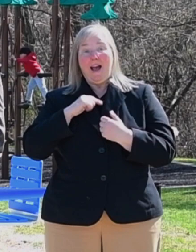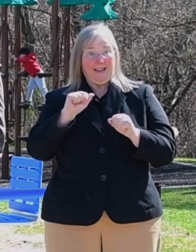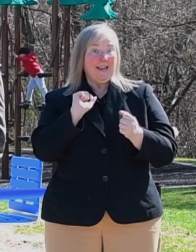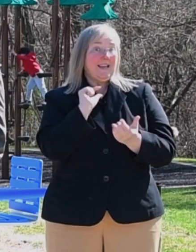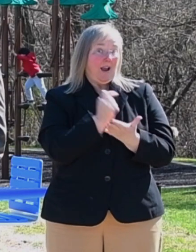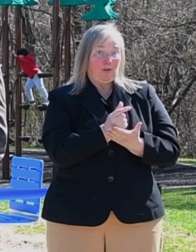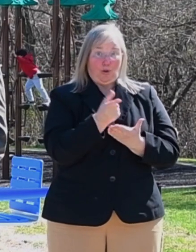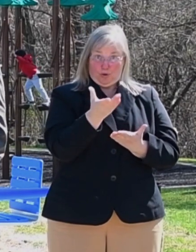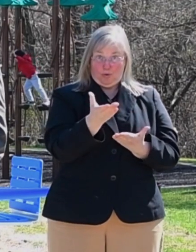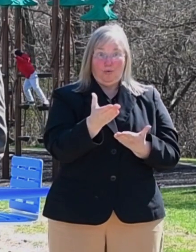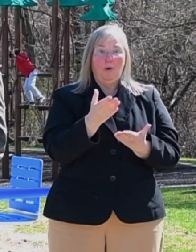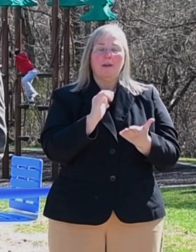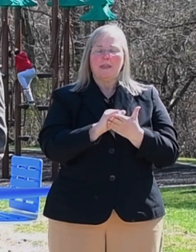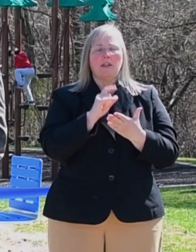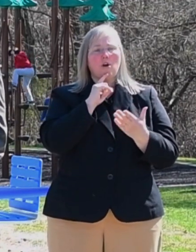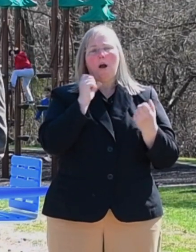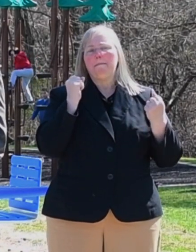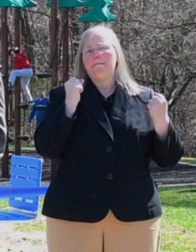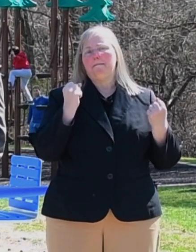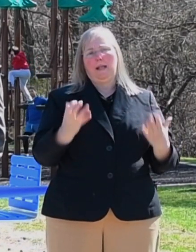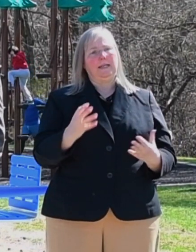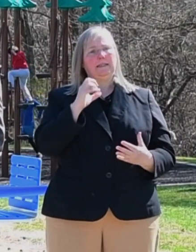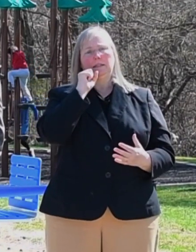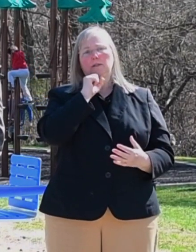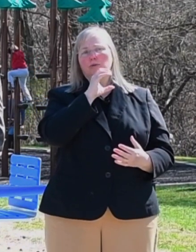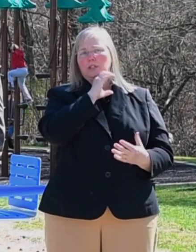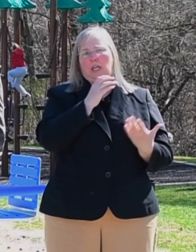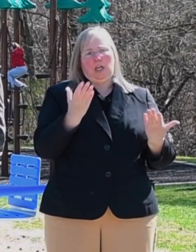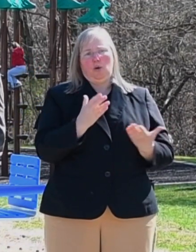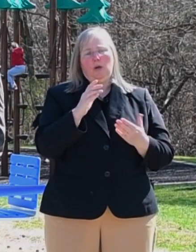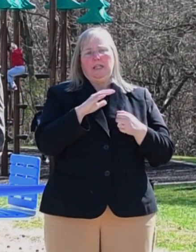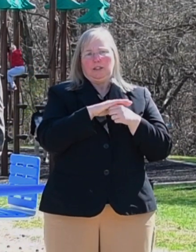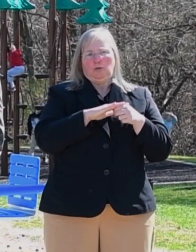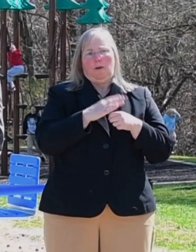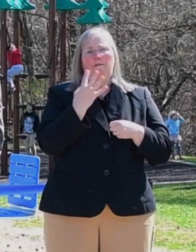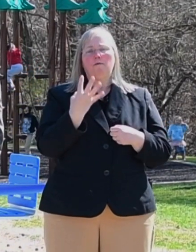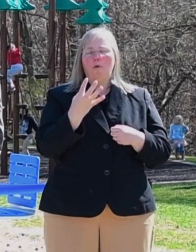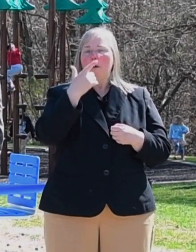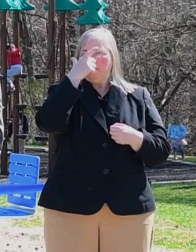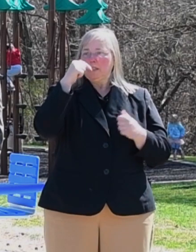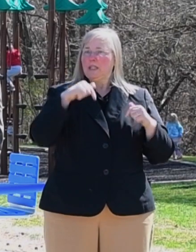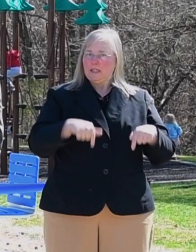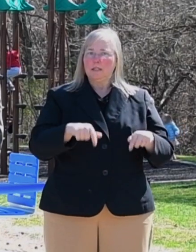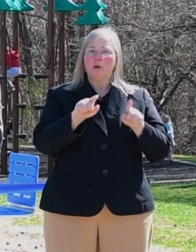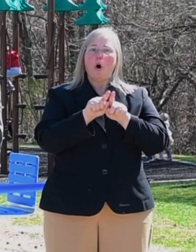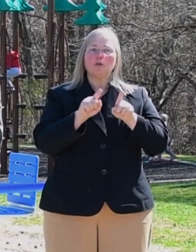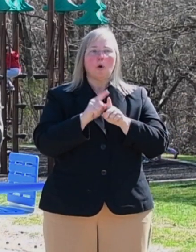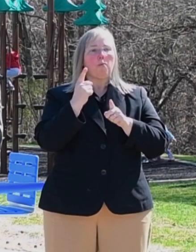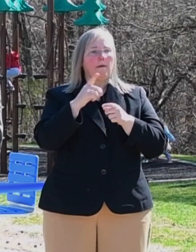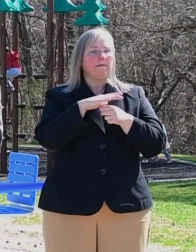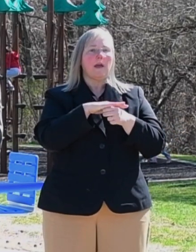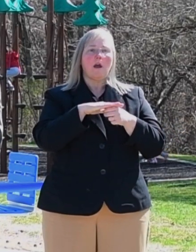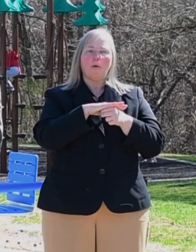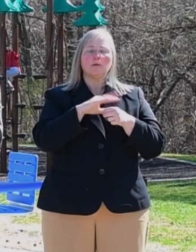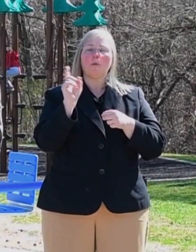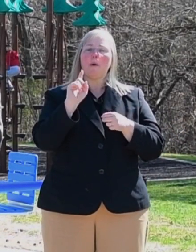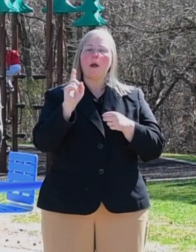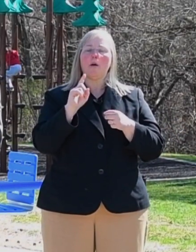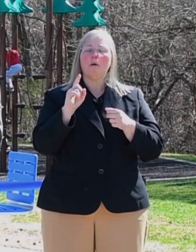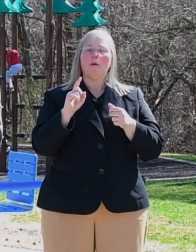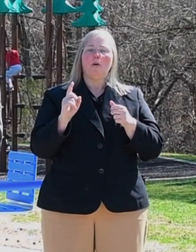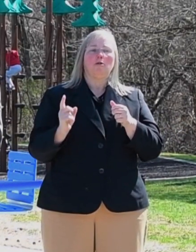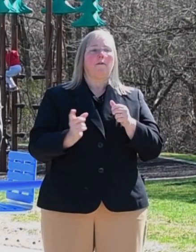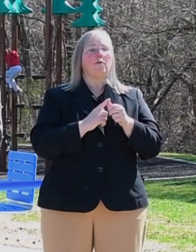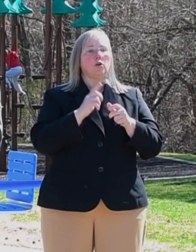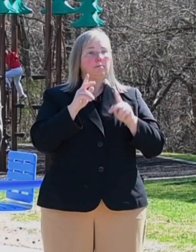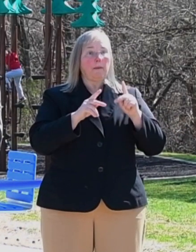that there are many seniors here in District 4, because this is also one of the areas where the first